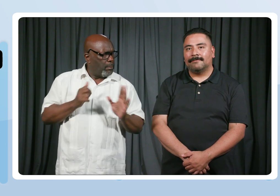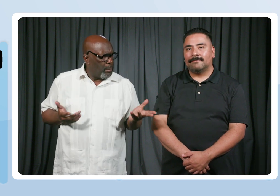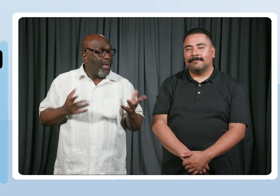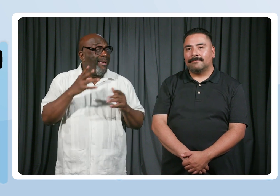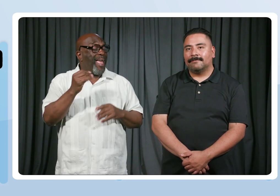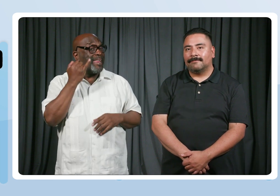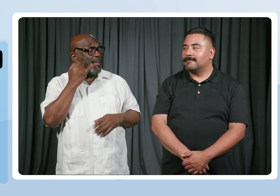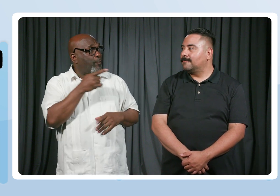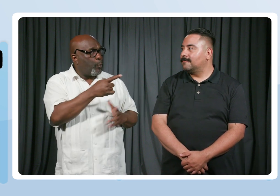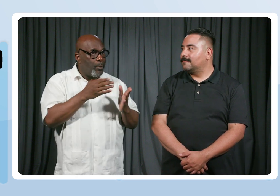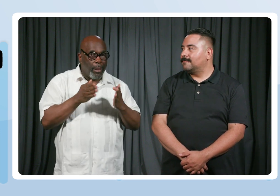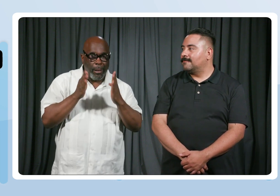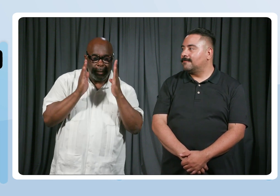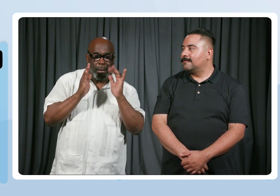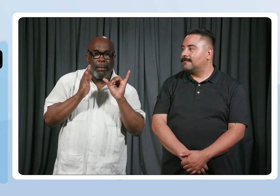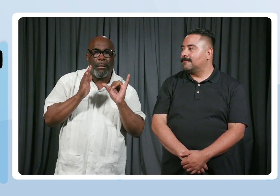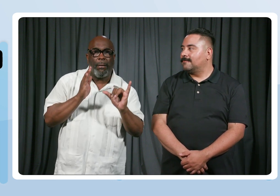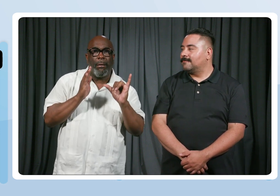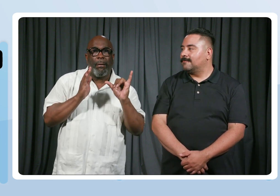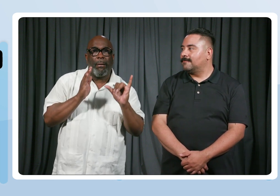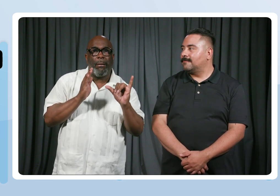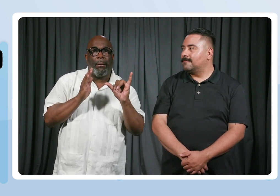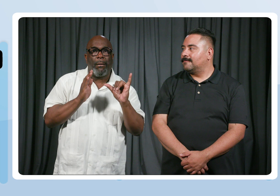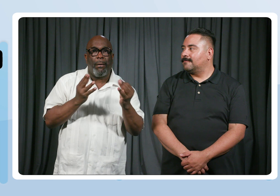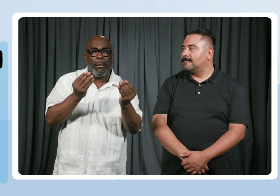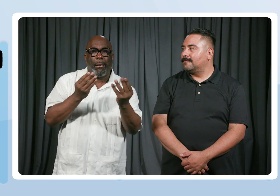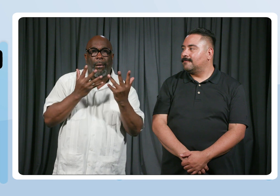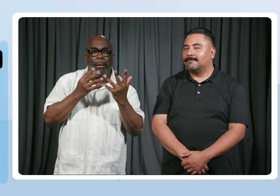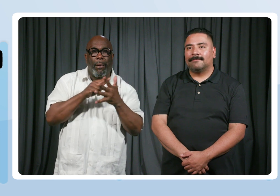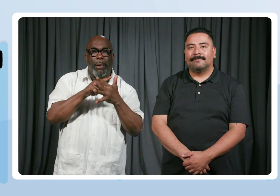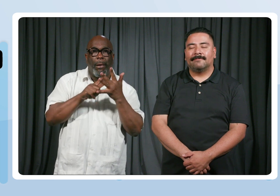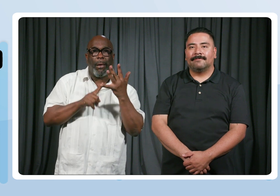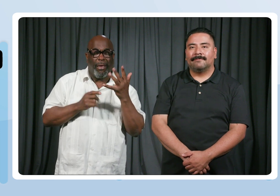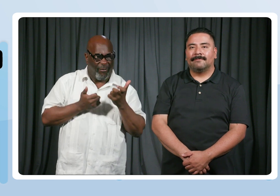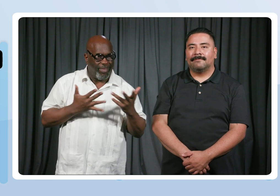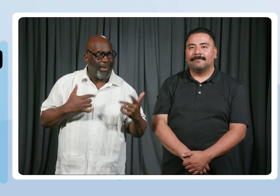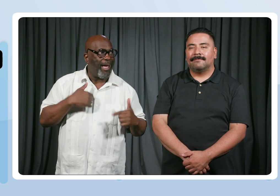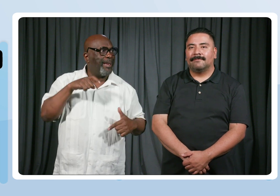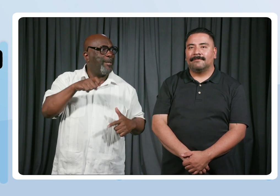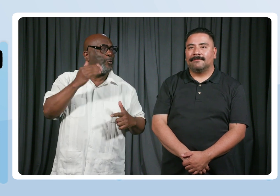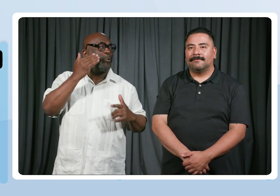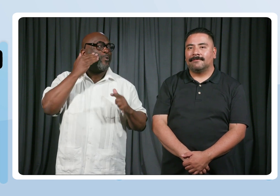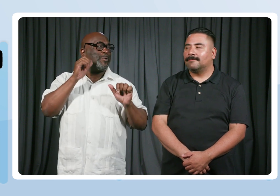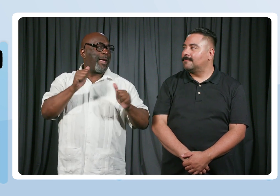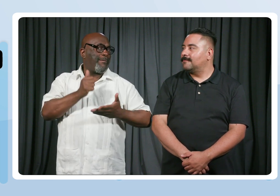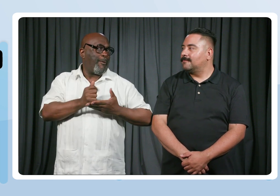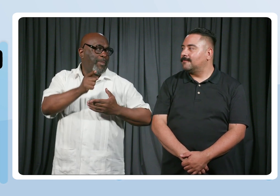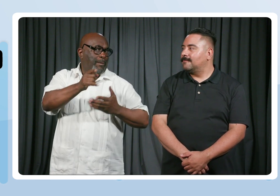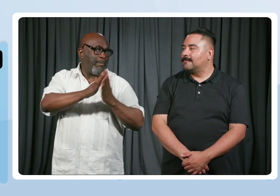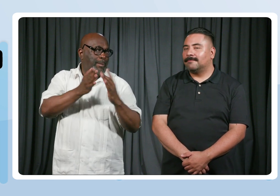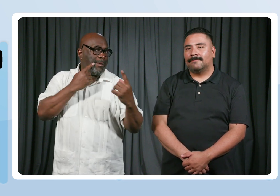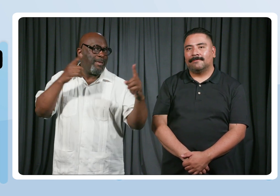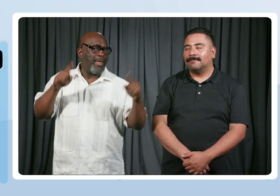And if you just listen to them, they will give you all of the guidance that you need for how you can help them be successful. And